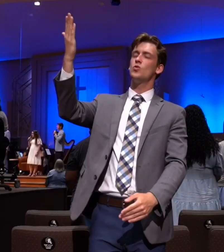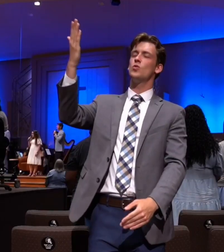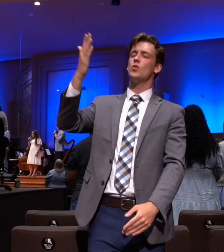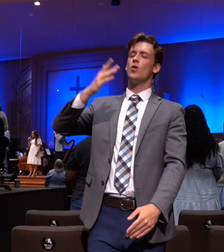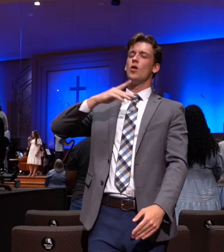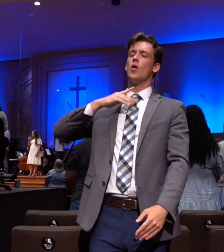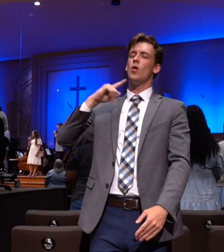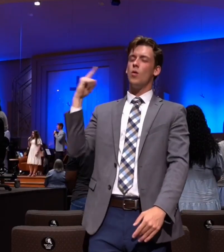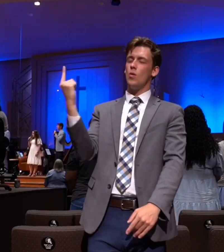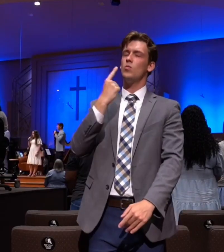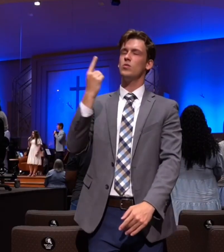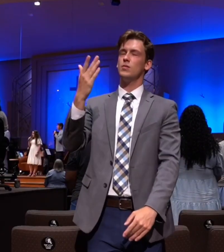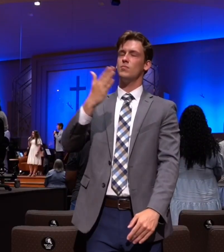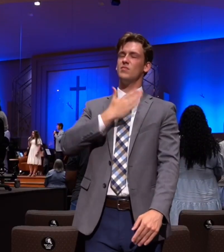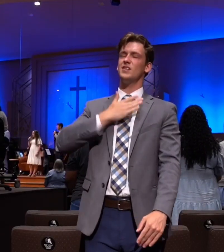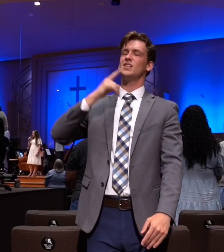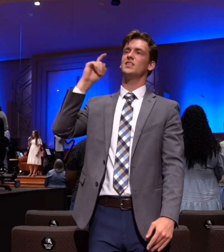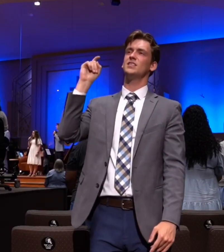unending